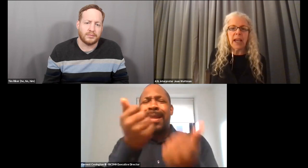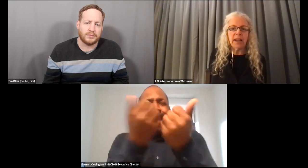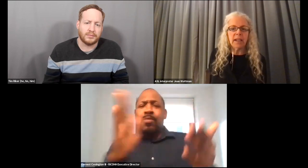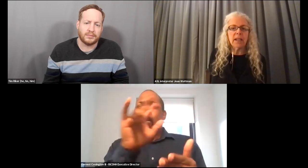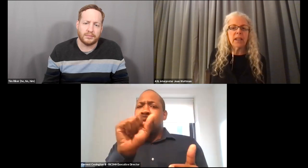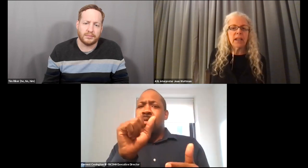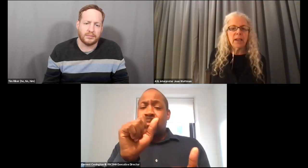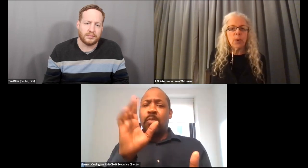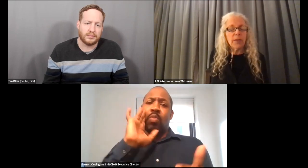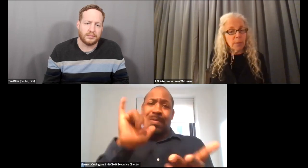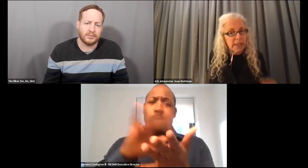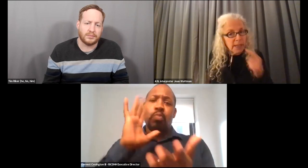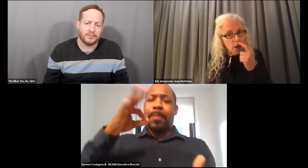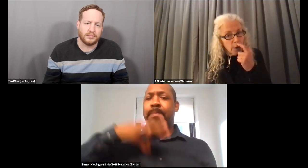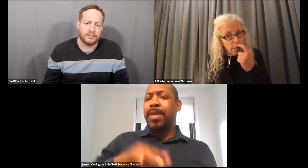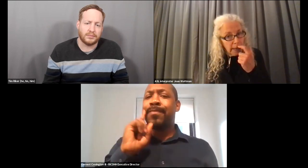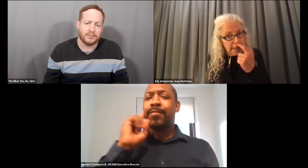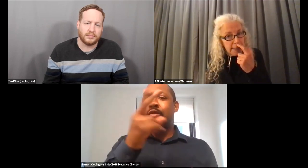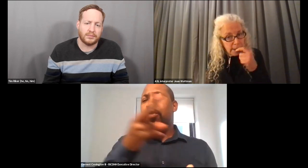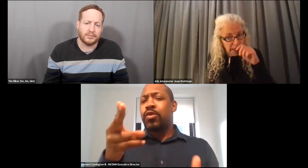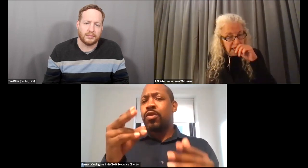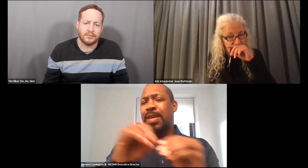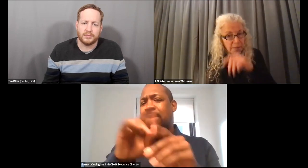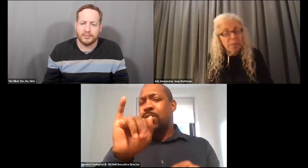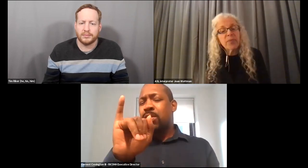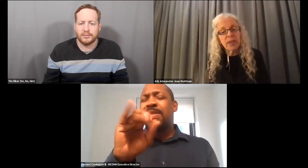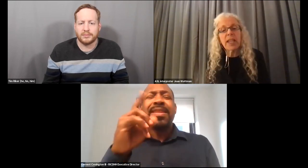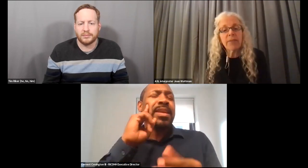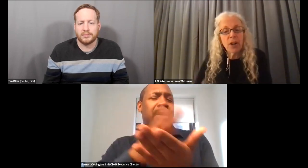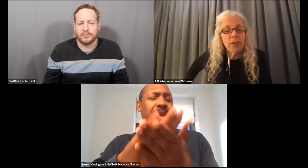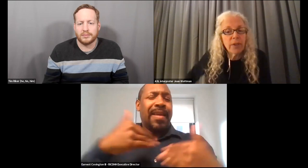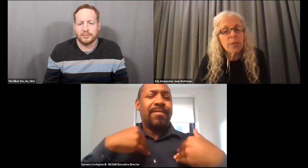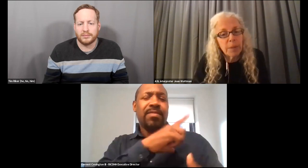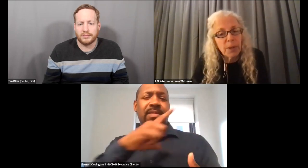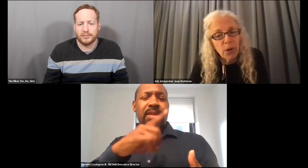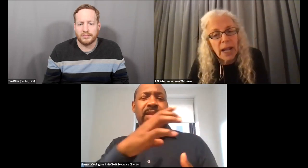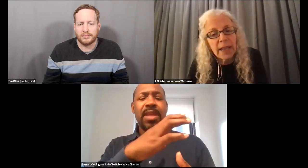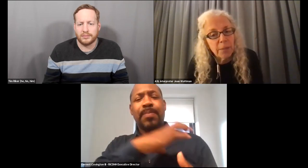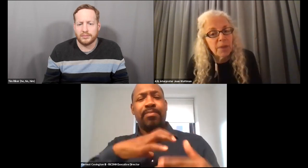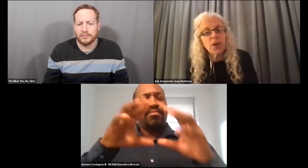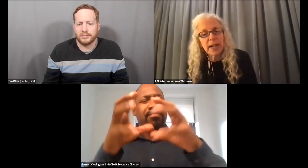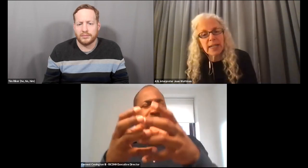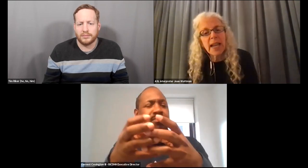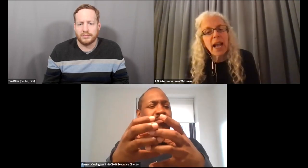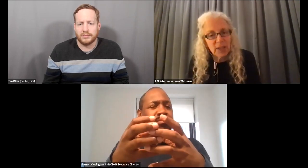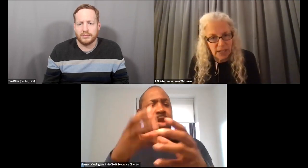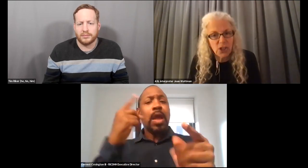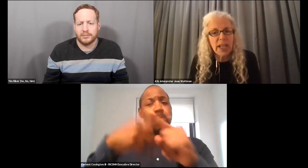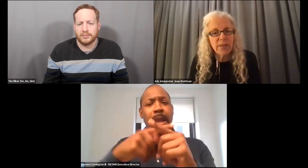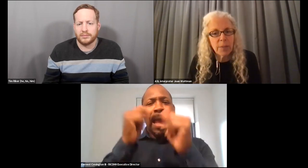and whatever the bills are that relate to disability, deaf and hard of hearing people in Rhode Island, it'd be very nice to have a legislative committee